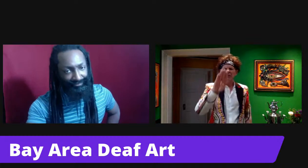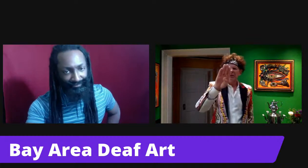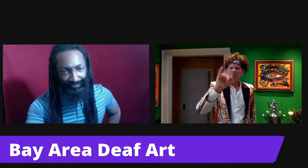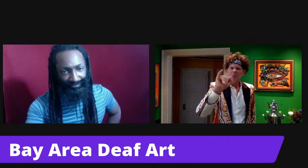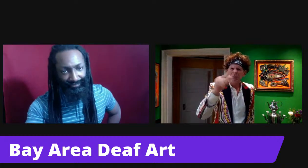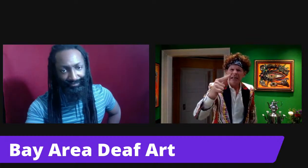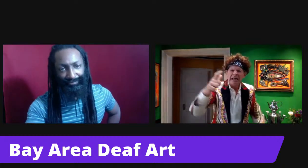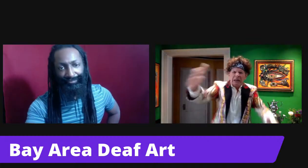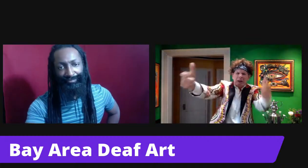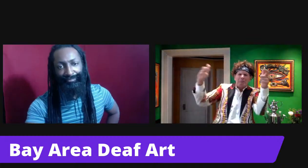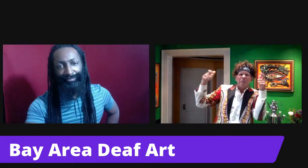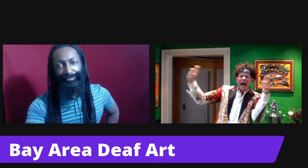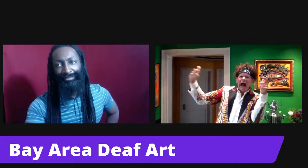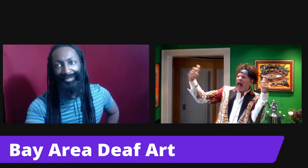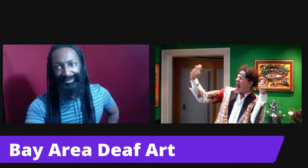But